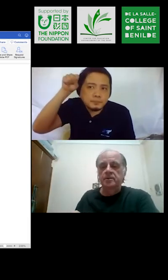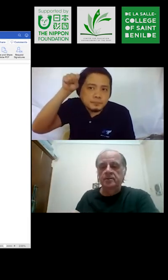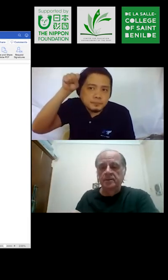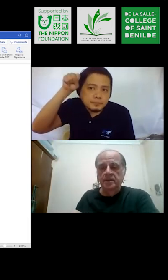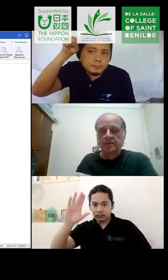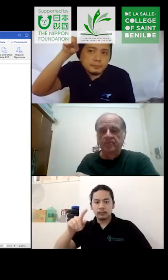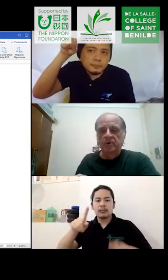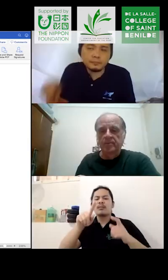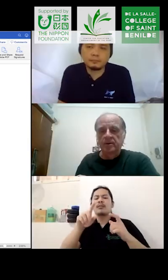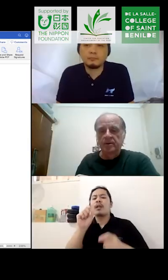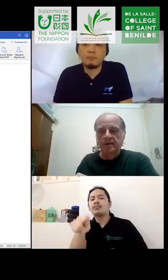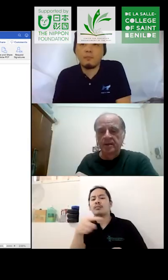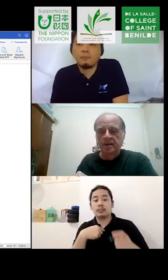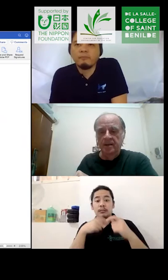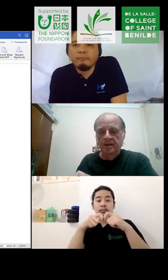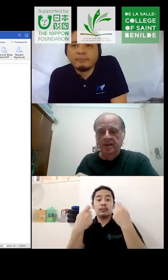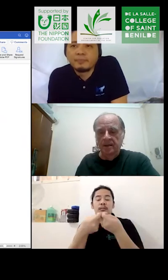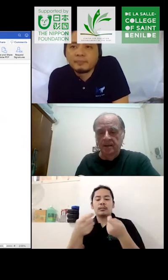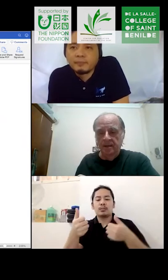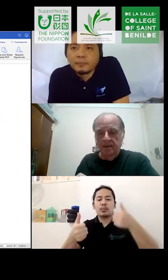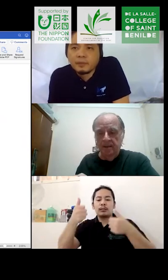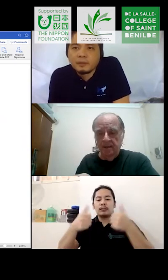this vocabulary?